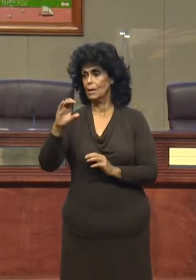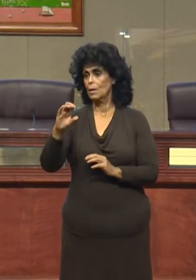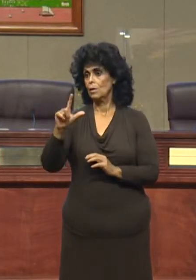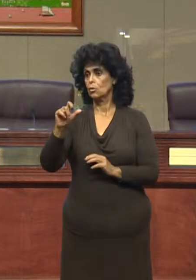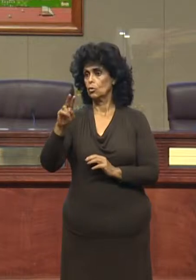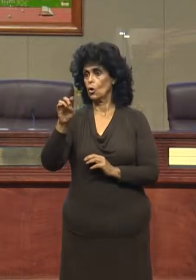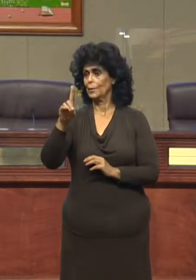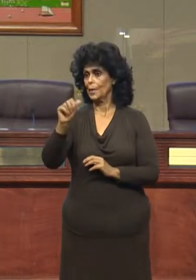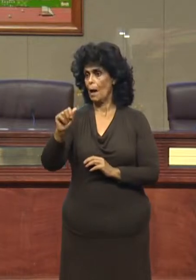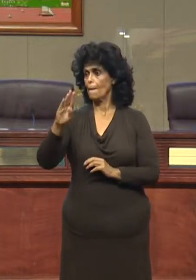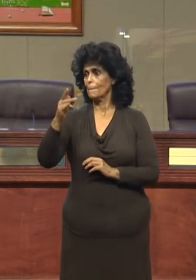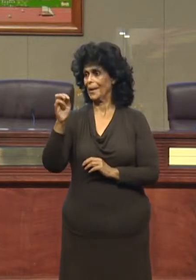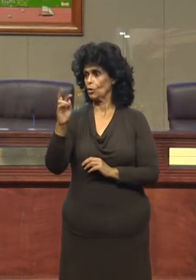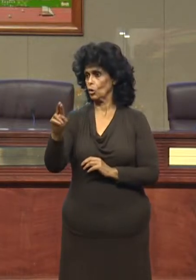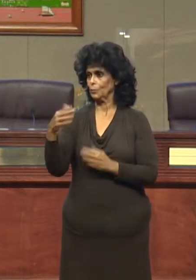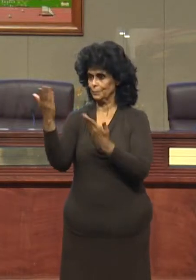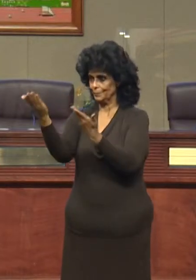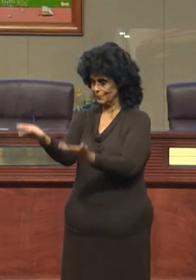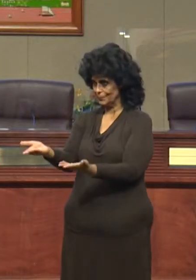Baker.